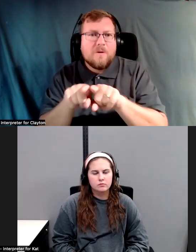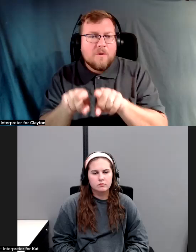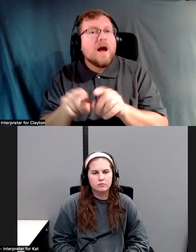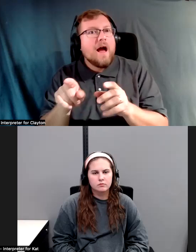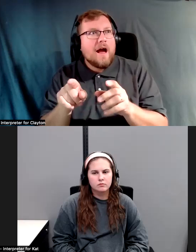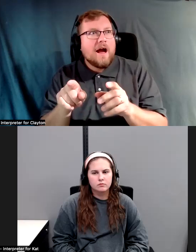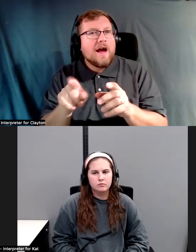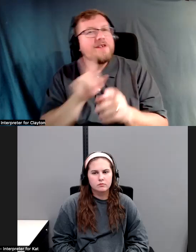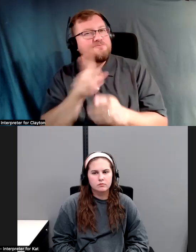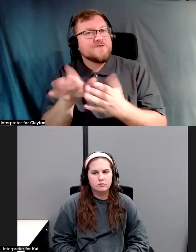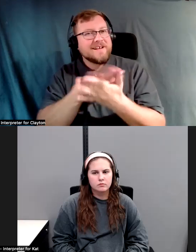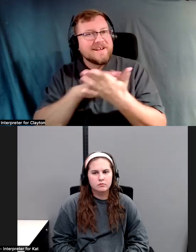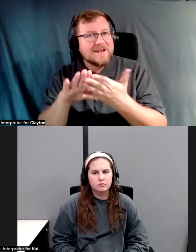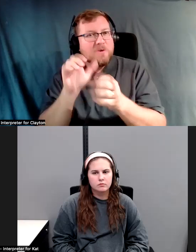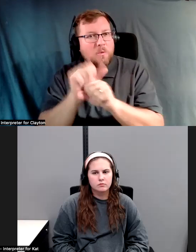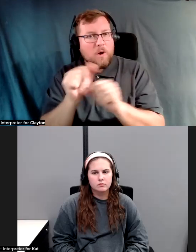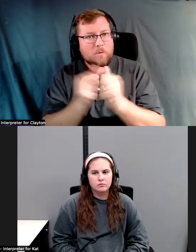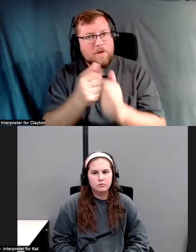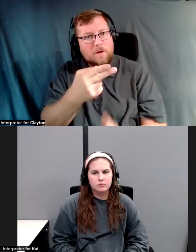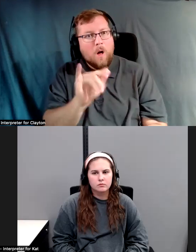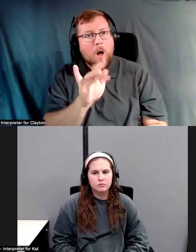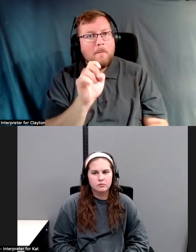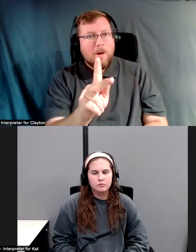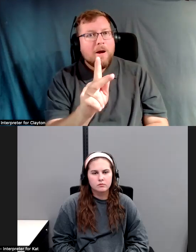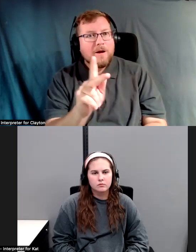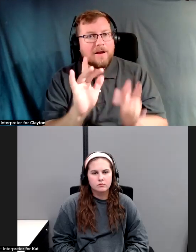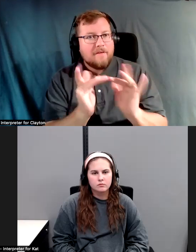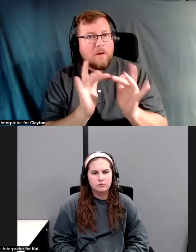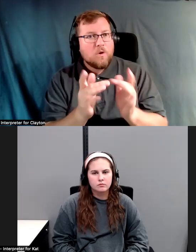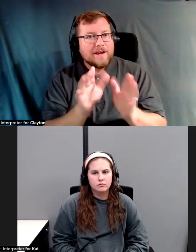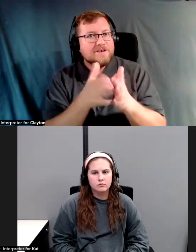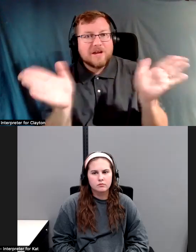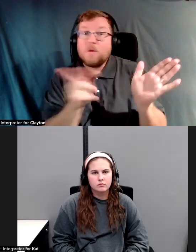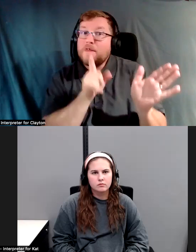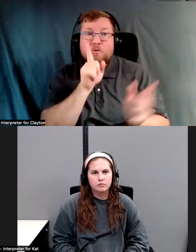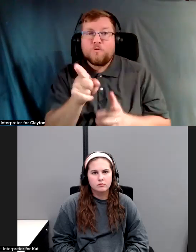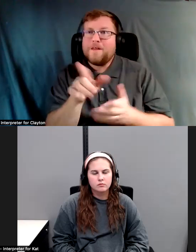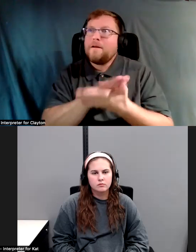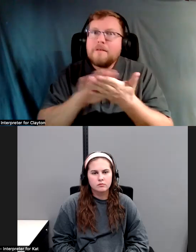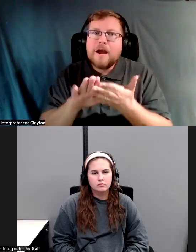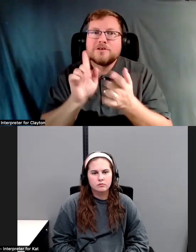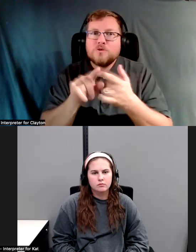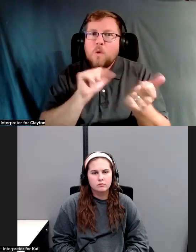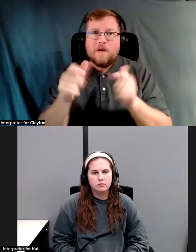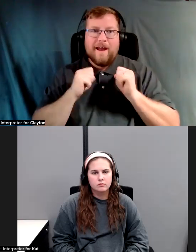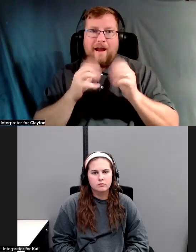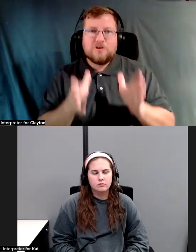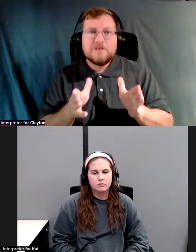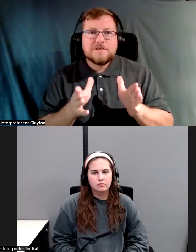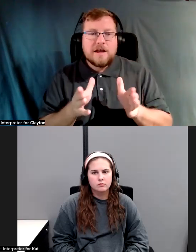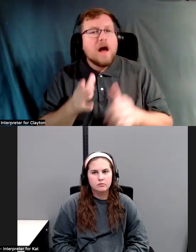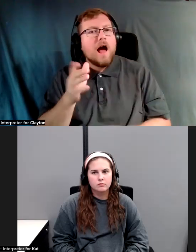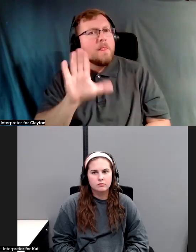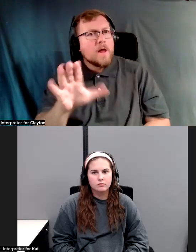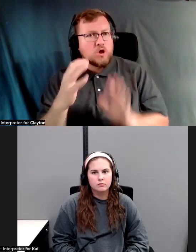really lovely to work with the Hallmark Network. They're very good to their actors, and they have a lot of great, scripts